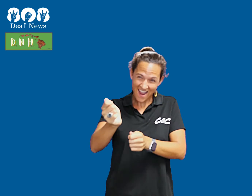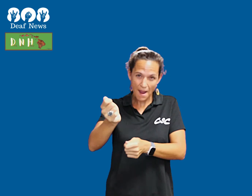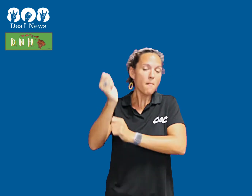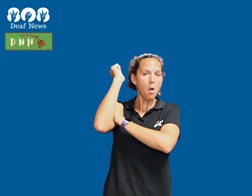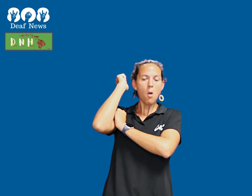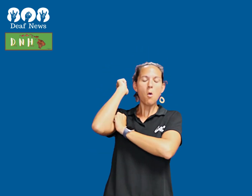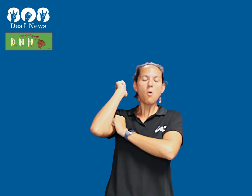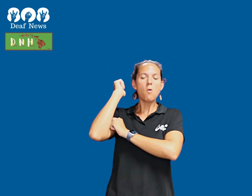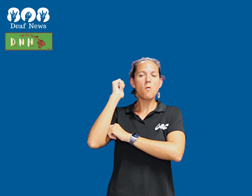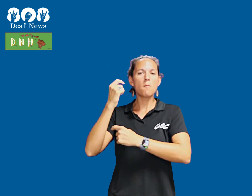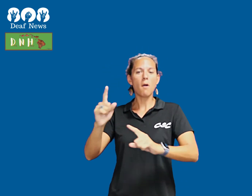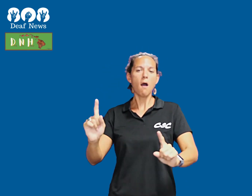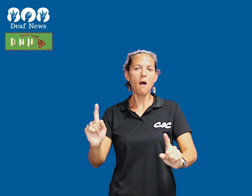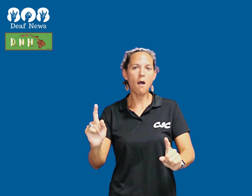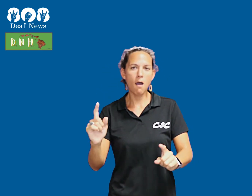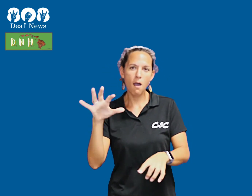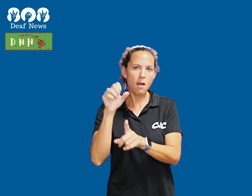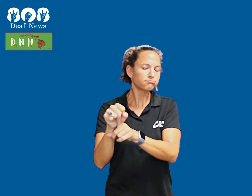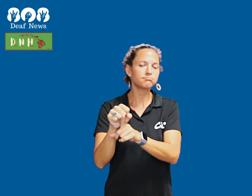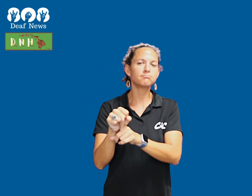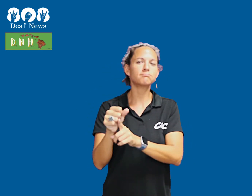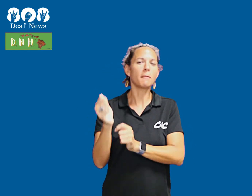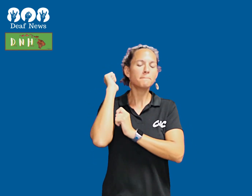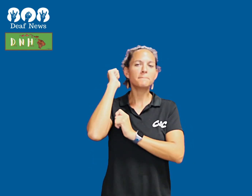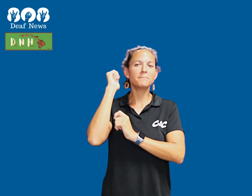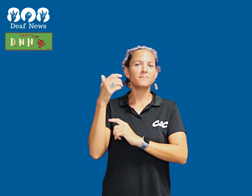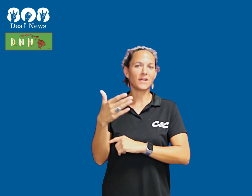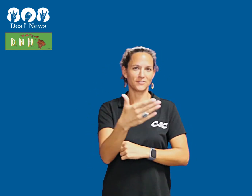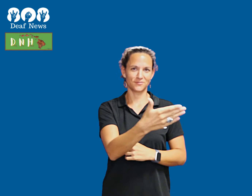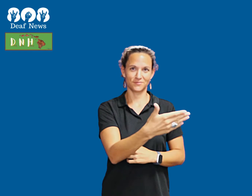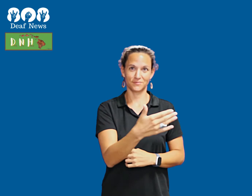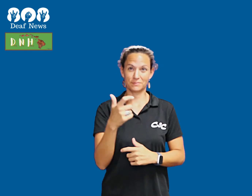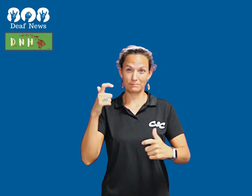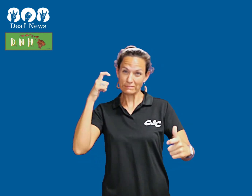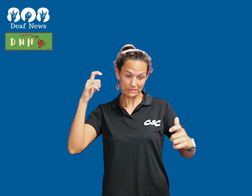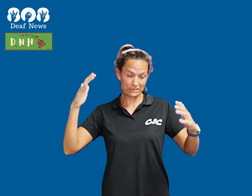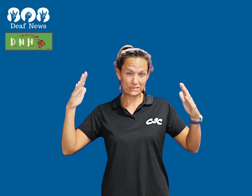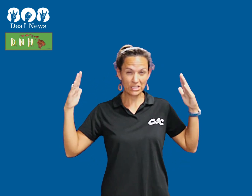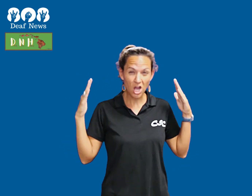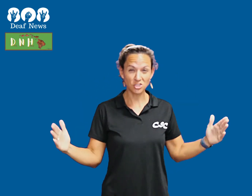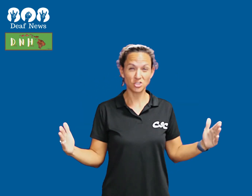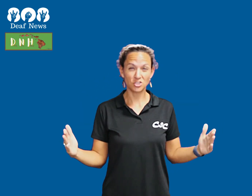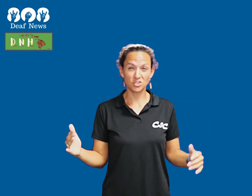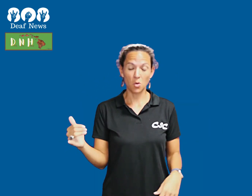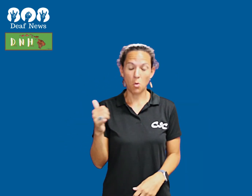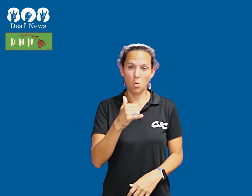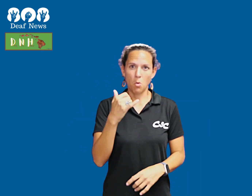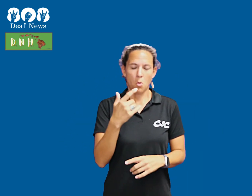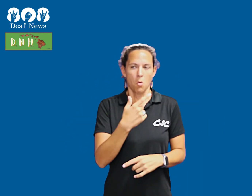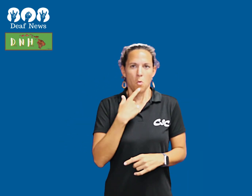was able to catch and reel it in. The fish was massive. He felt like it